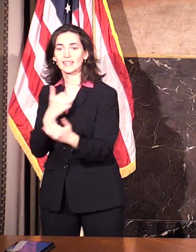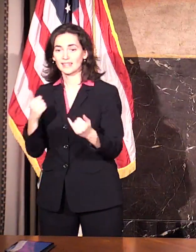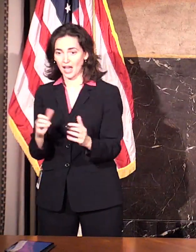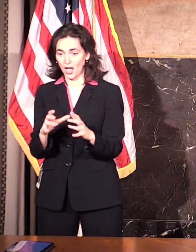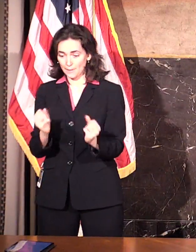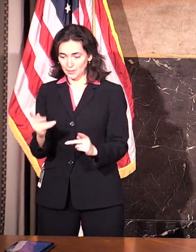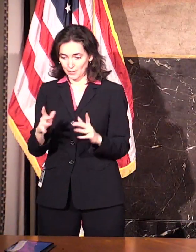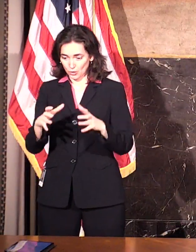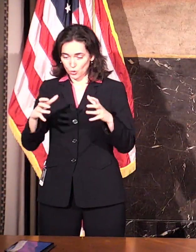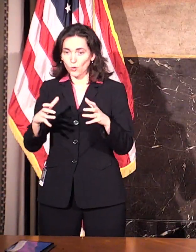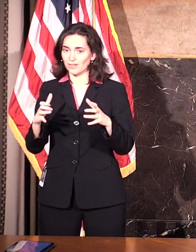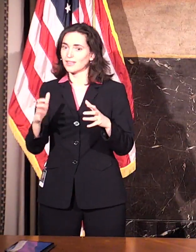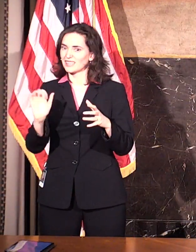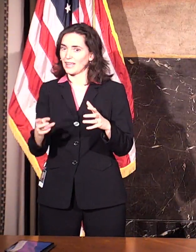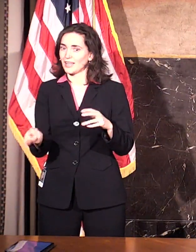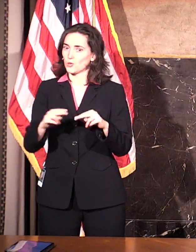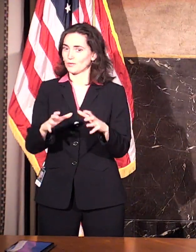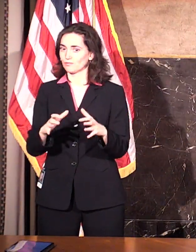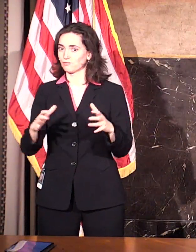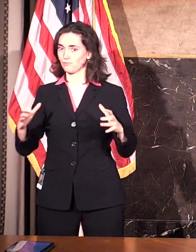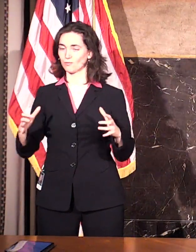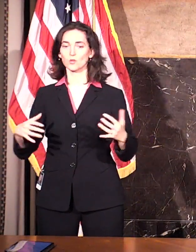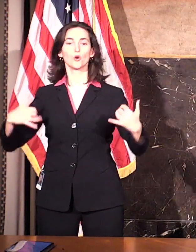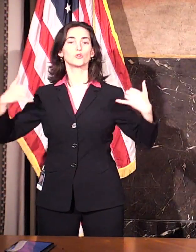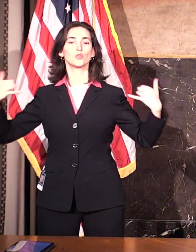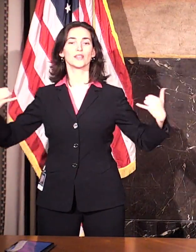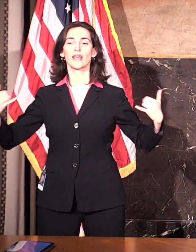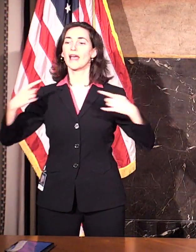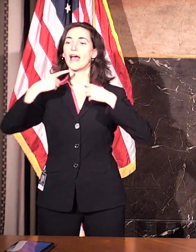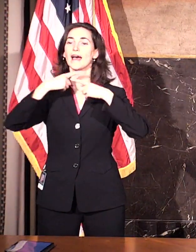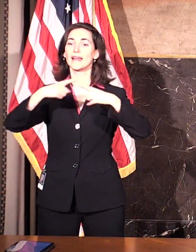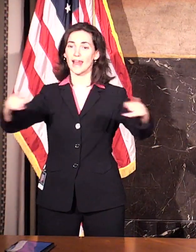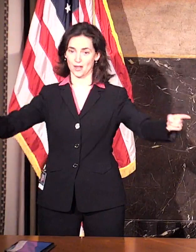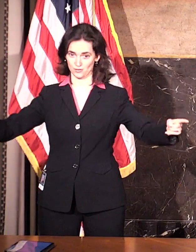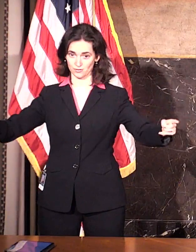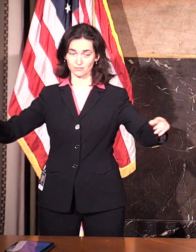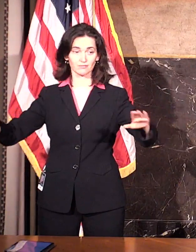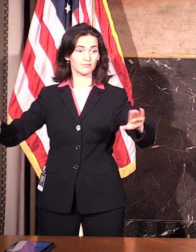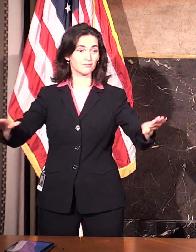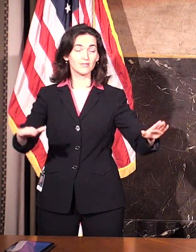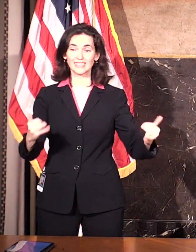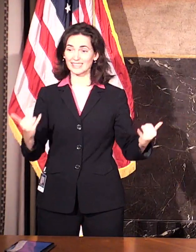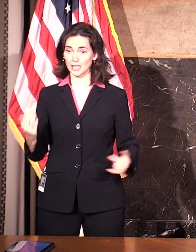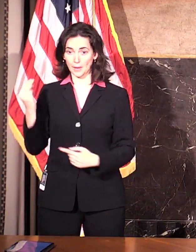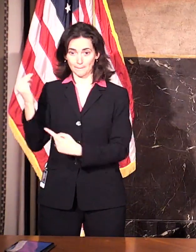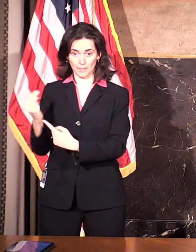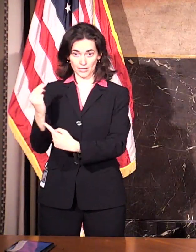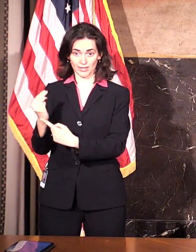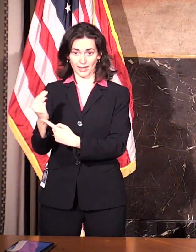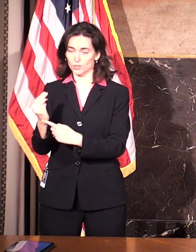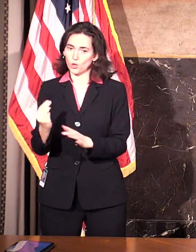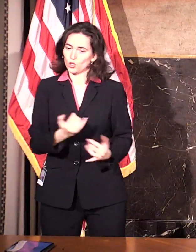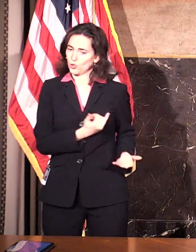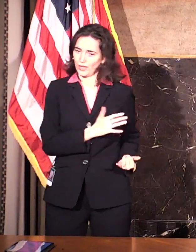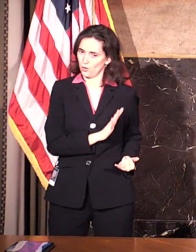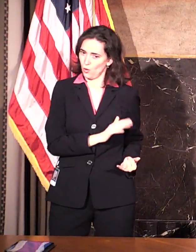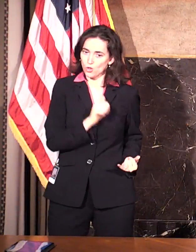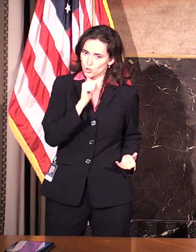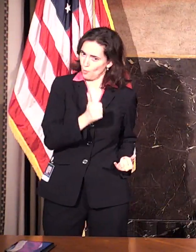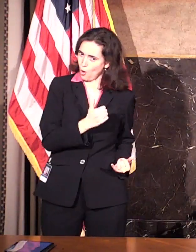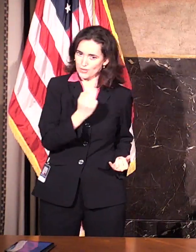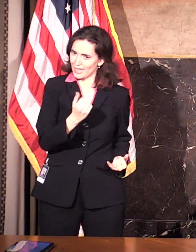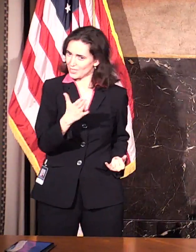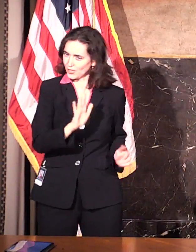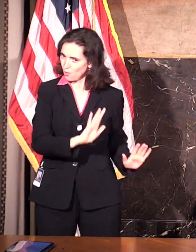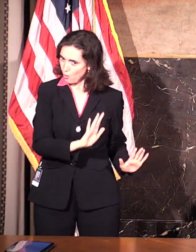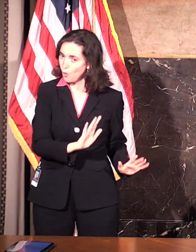be vaccinated. And so I'm announcing today that this coming Monday, not today or tomorrow or Saturday or